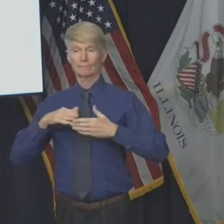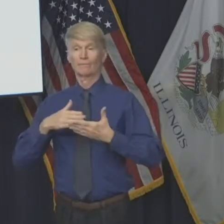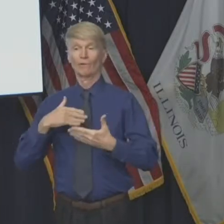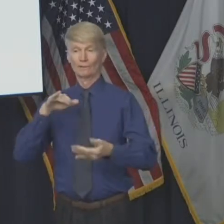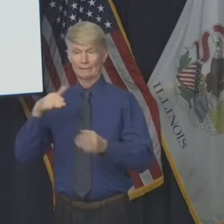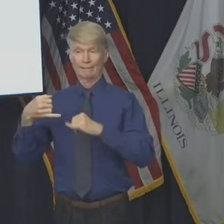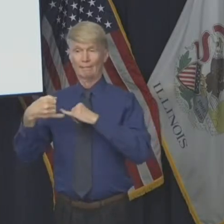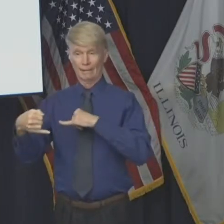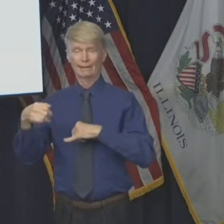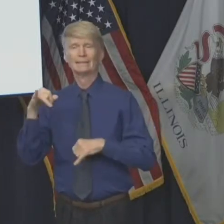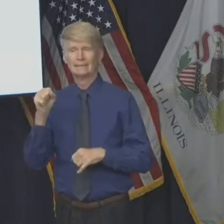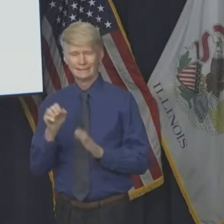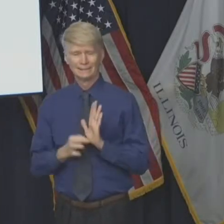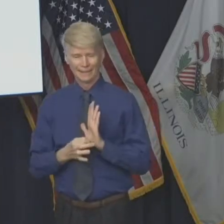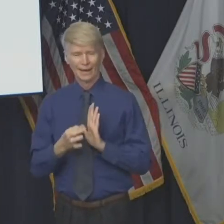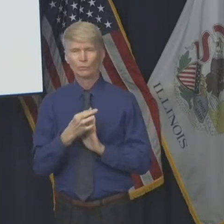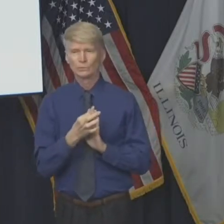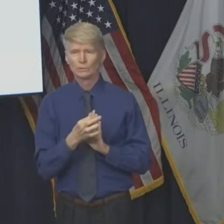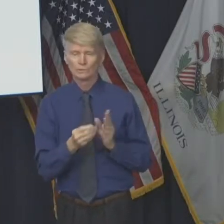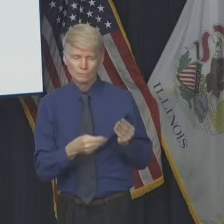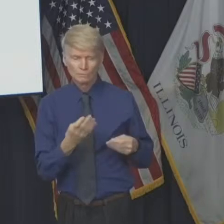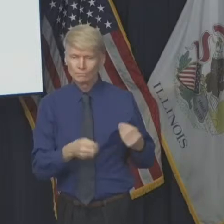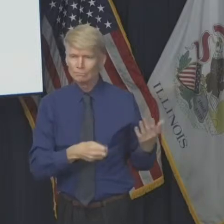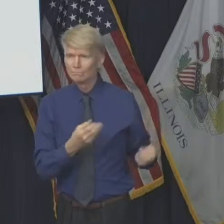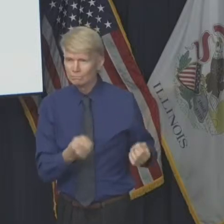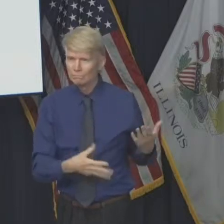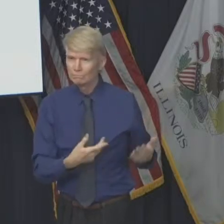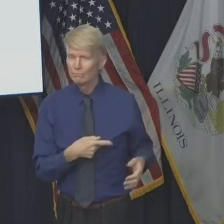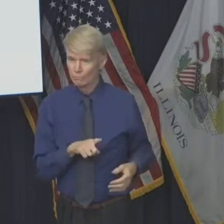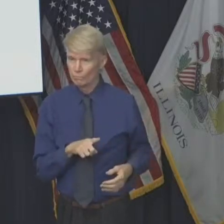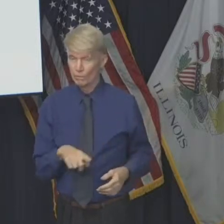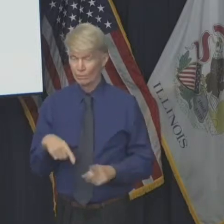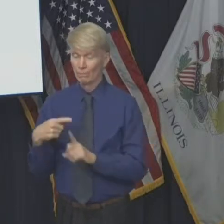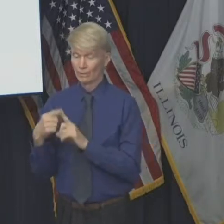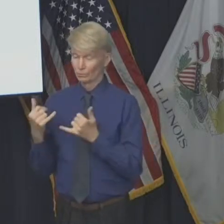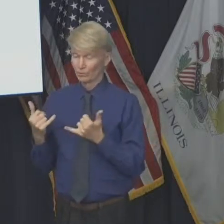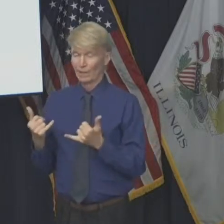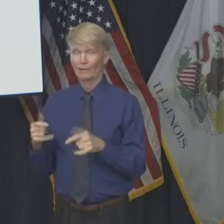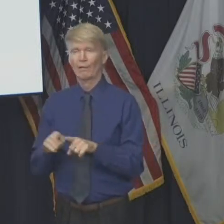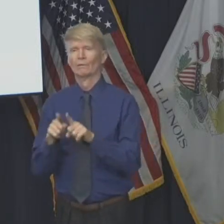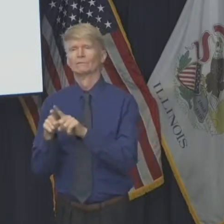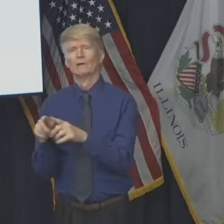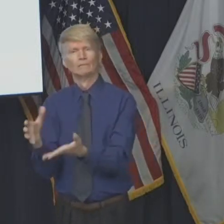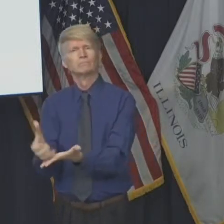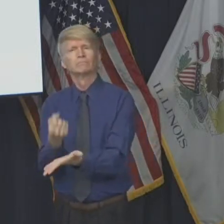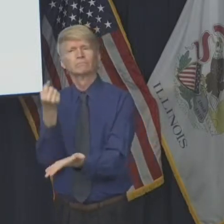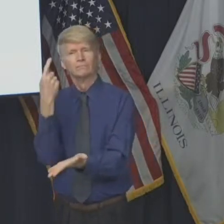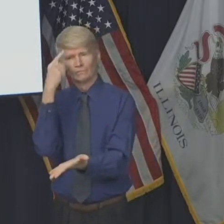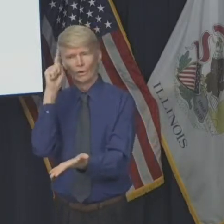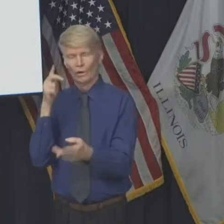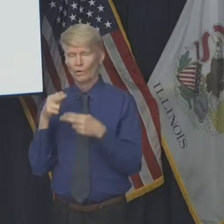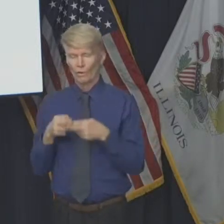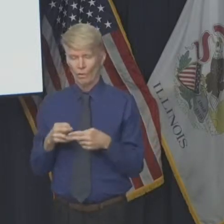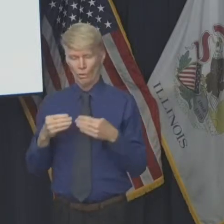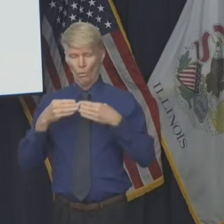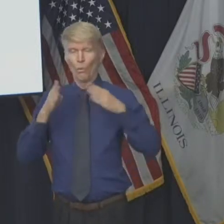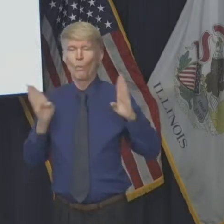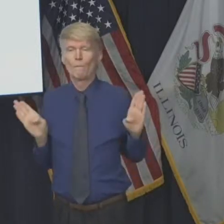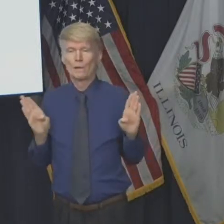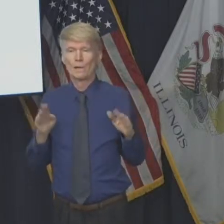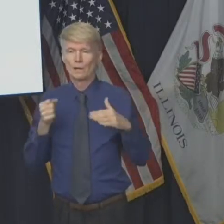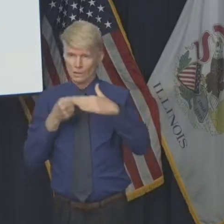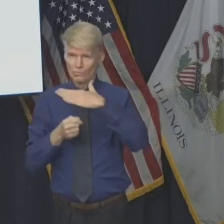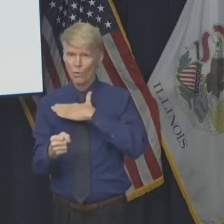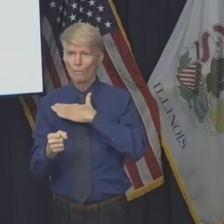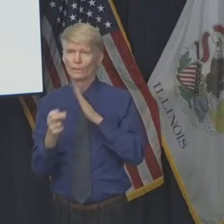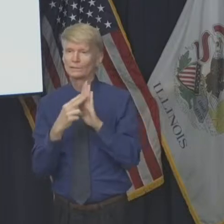counted. On a different note, today is also a great day to take advantage of the open enrollment period for quality